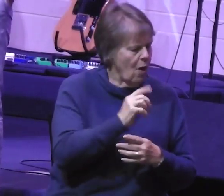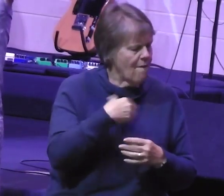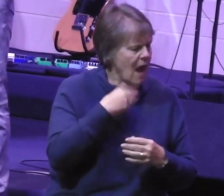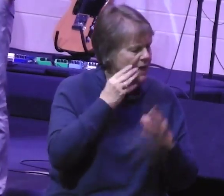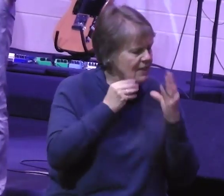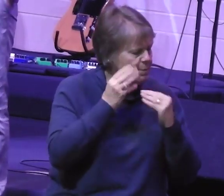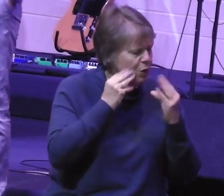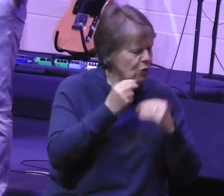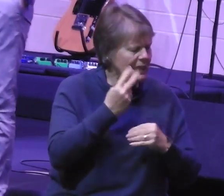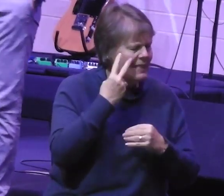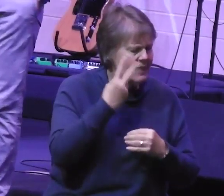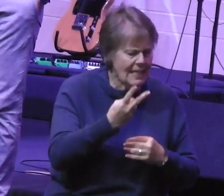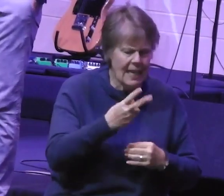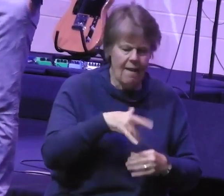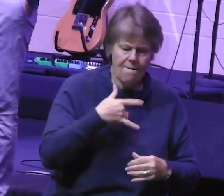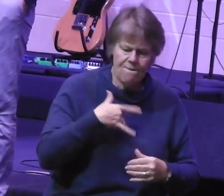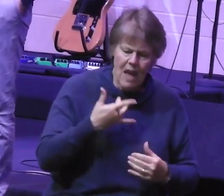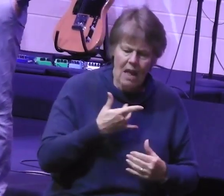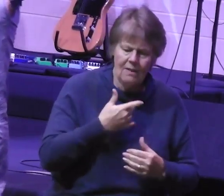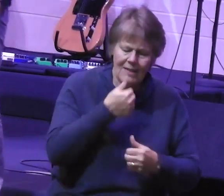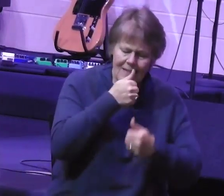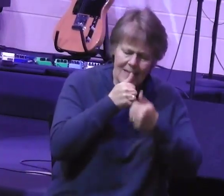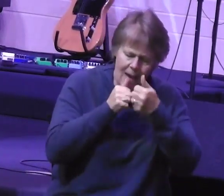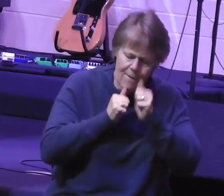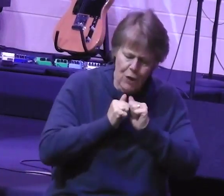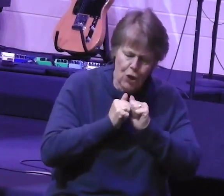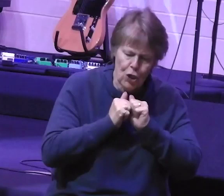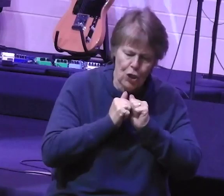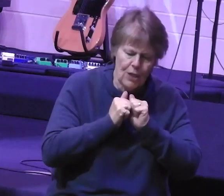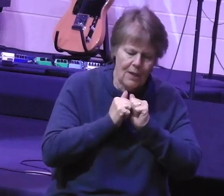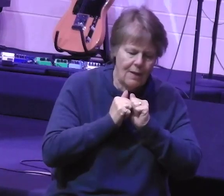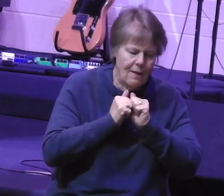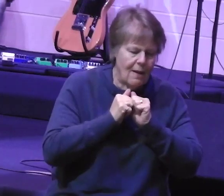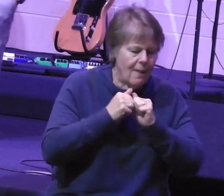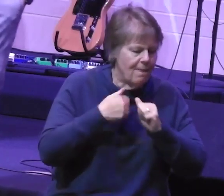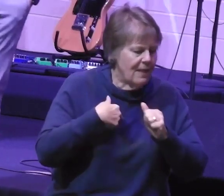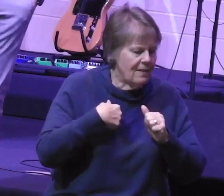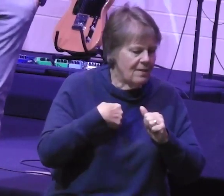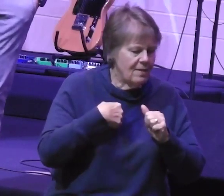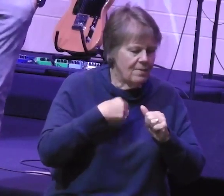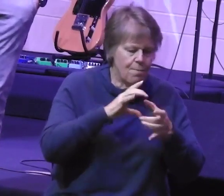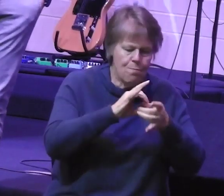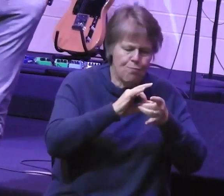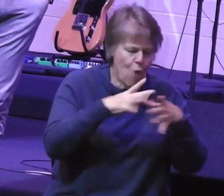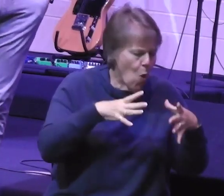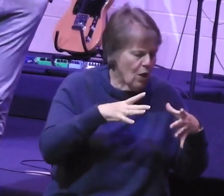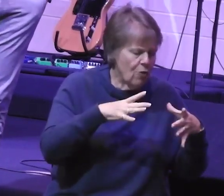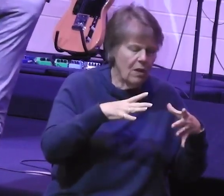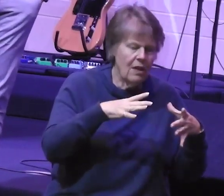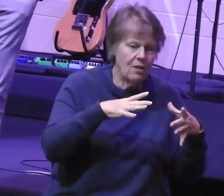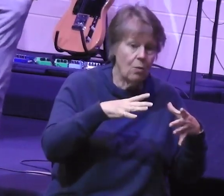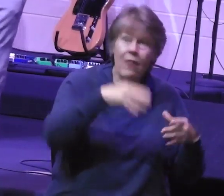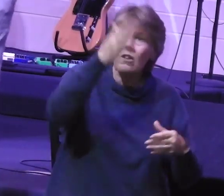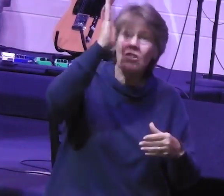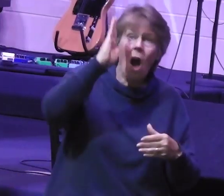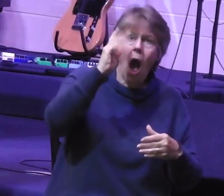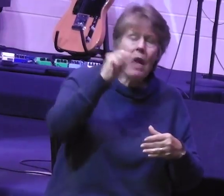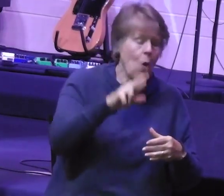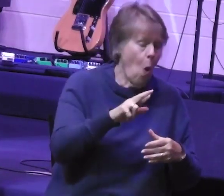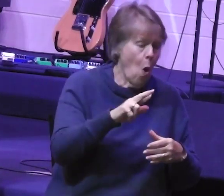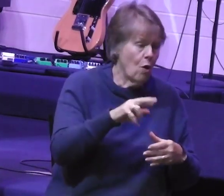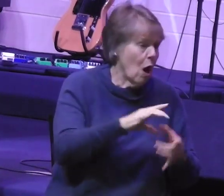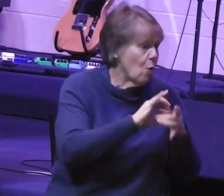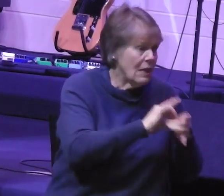felt, suffered this really broken understanding of relationship, whether with God, in some toxic form of religion, or whether in